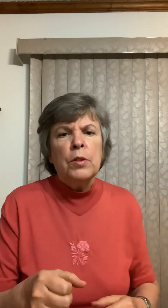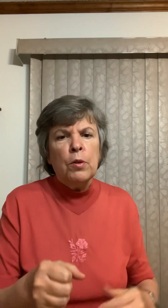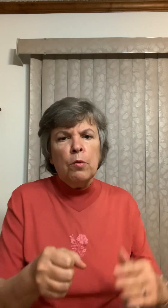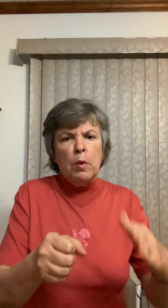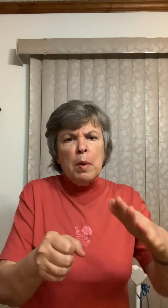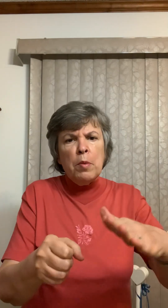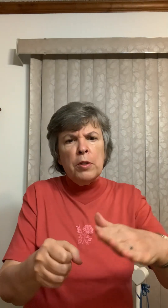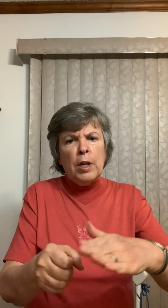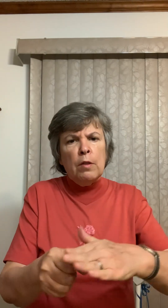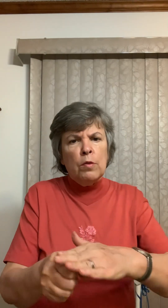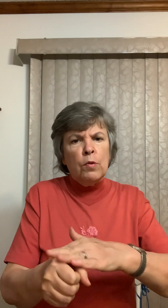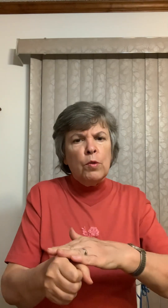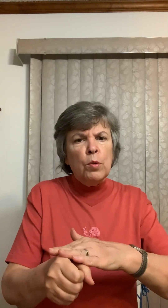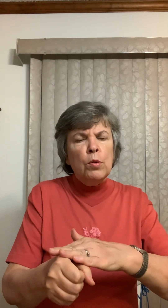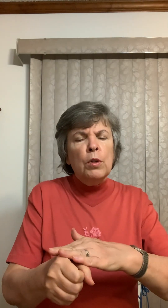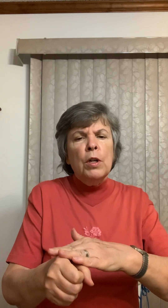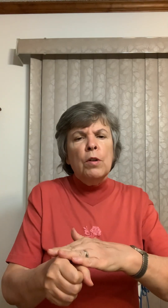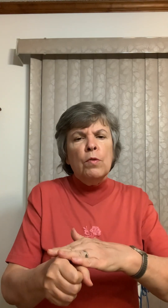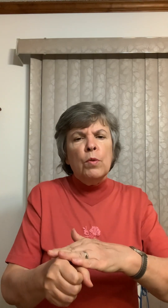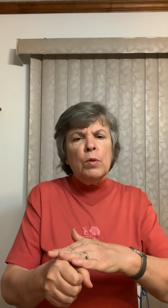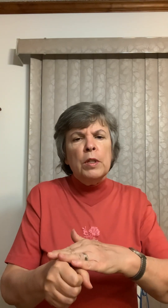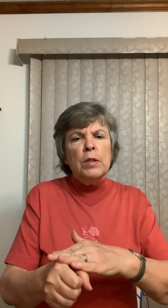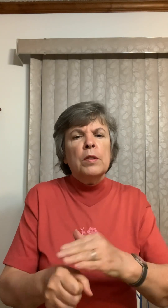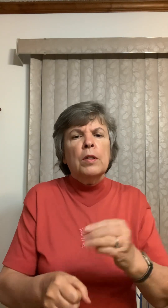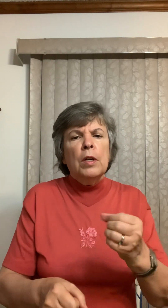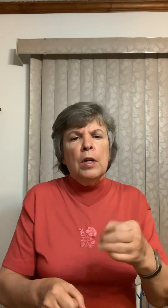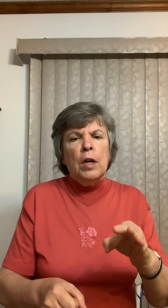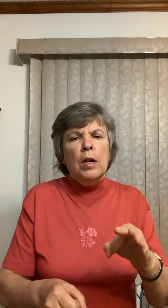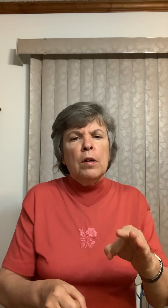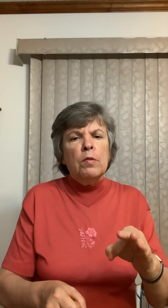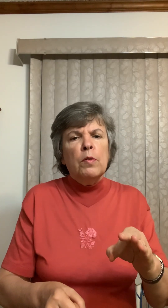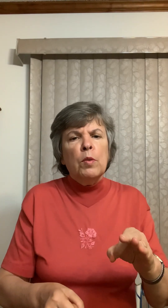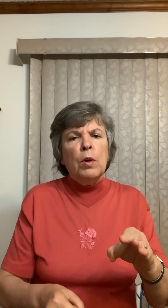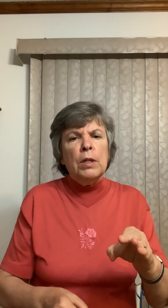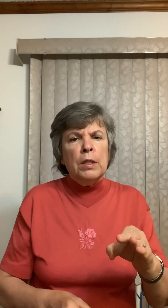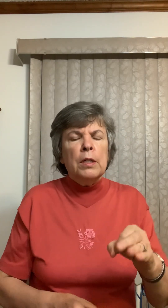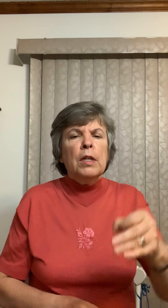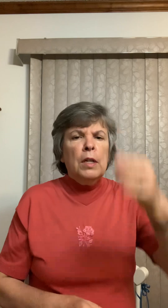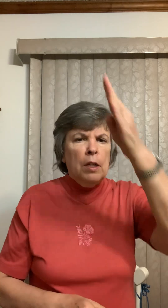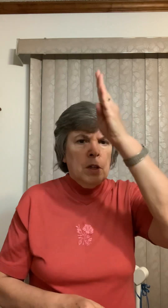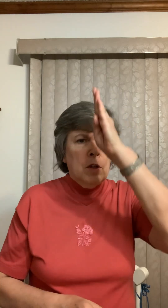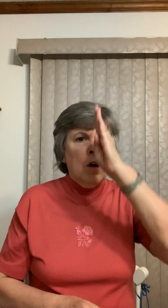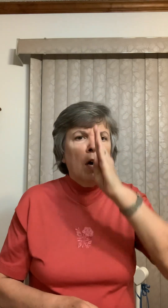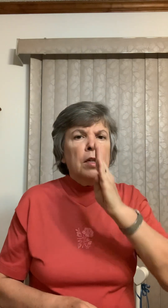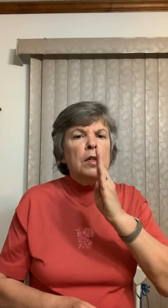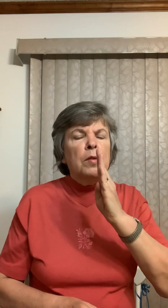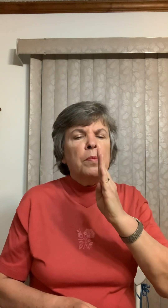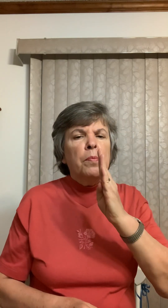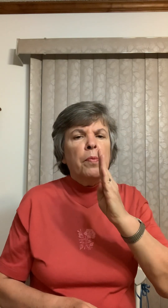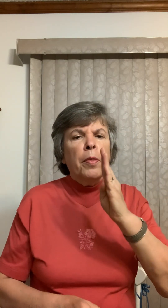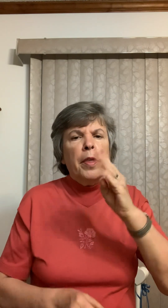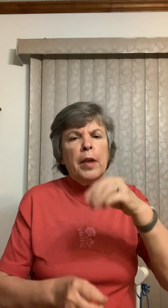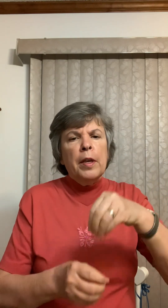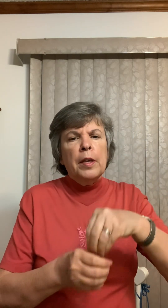So remember the sign for fullness of, if you want it, God